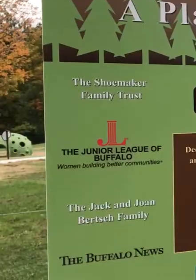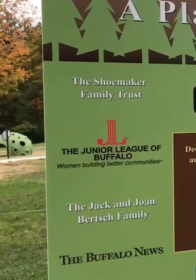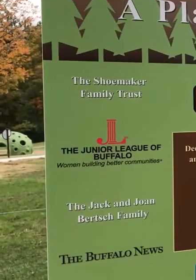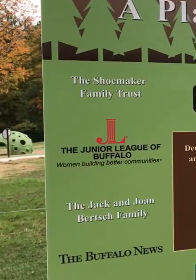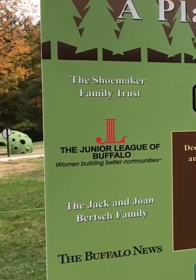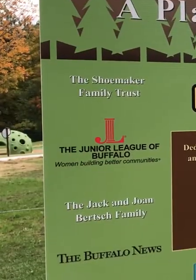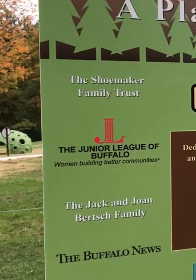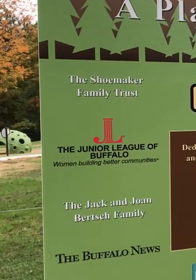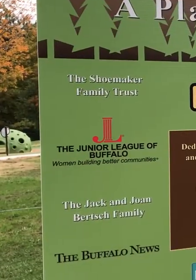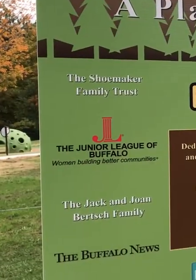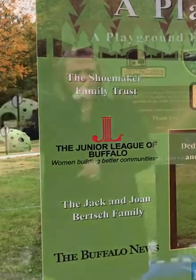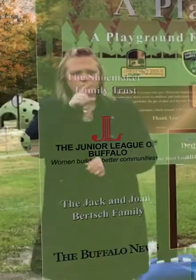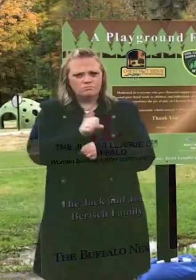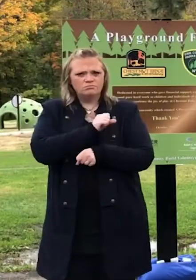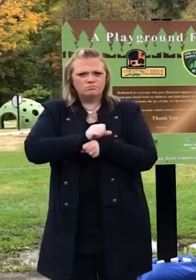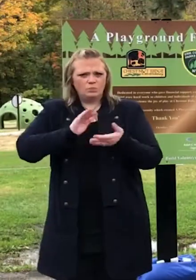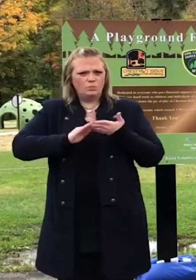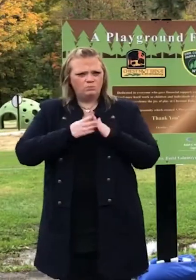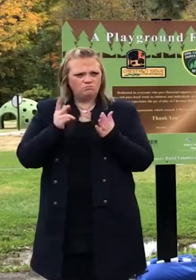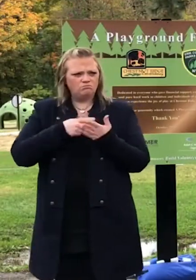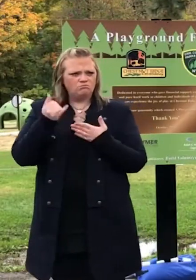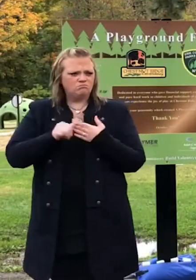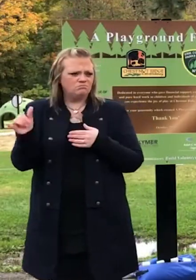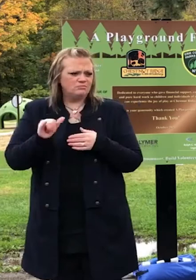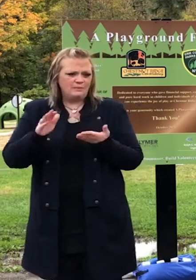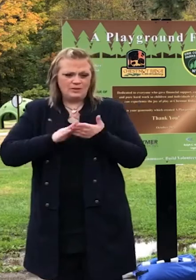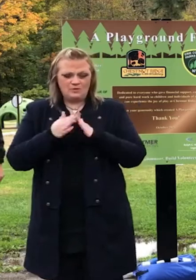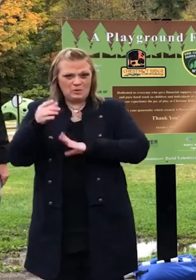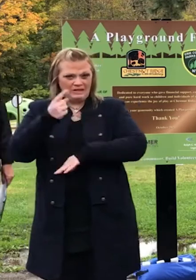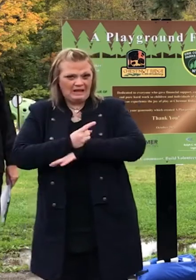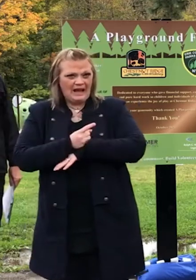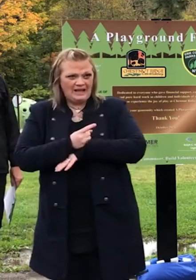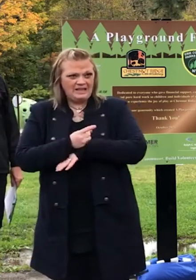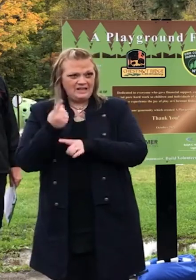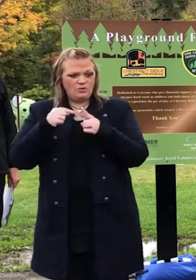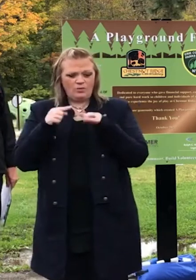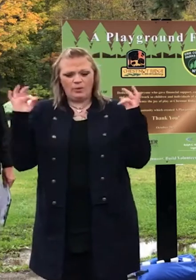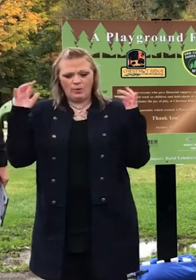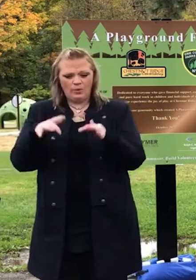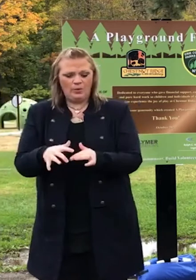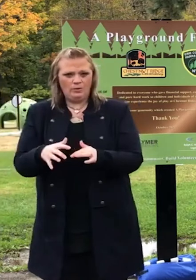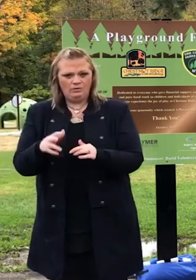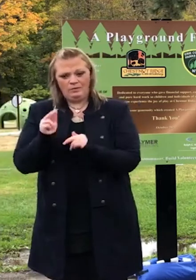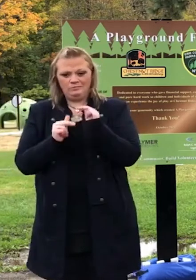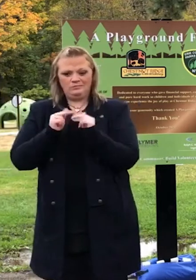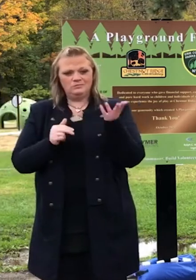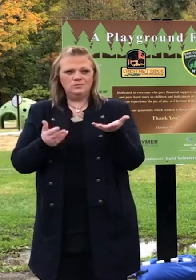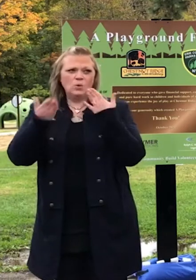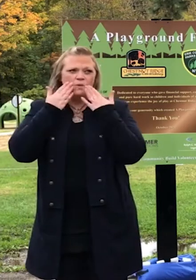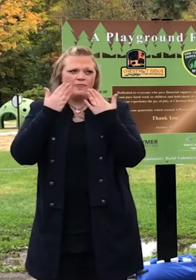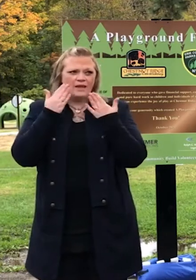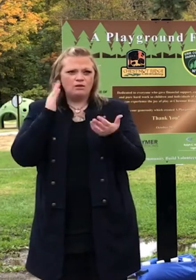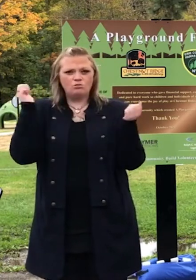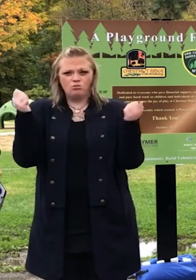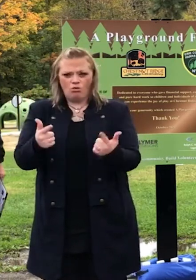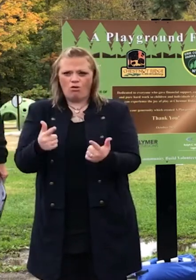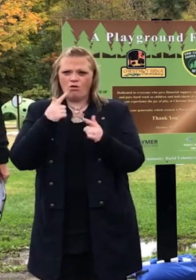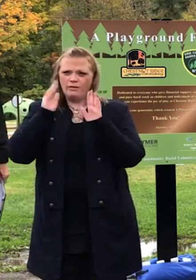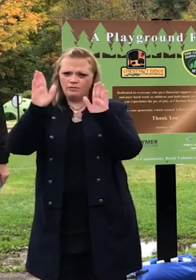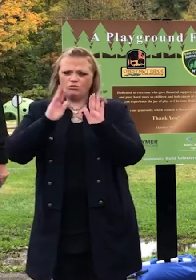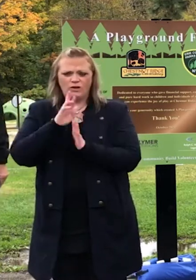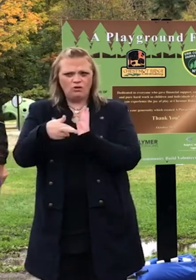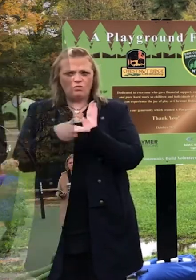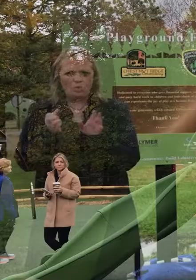truly a community project, just like the community days when we were assembling it. So thank you to all who played a tremendous role